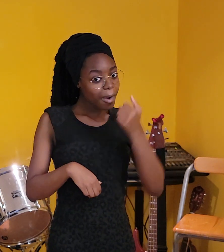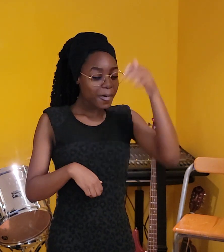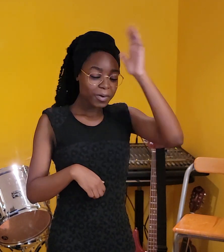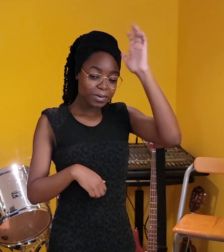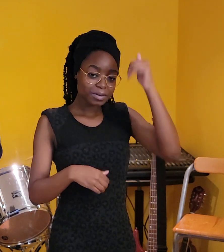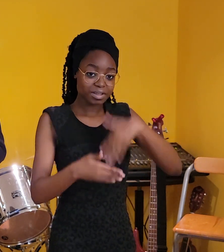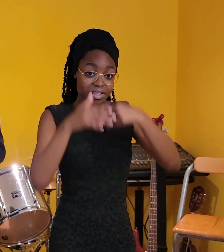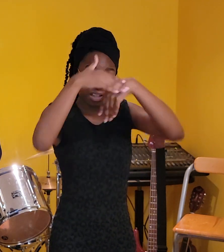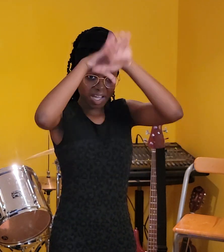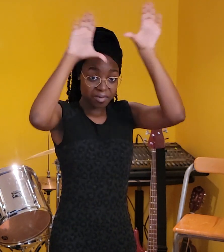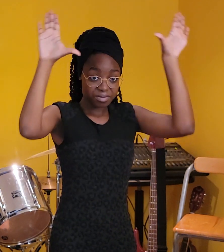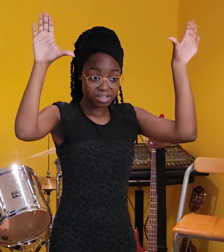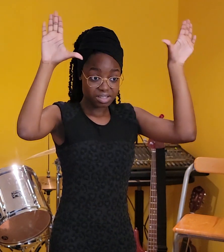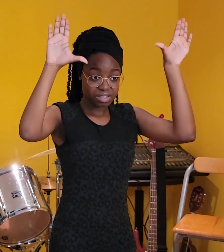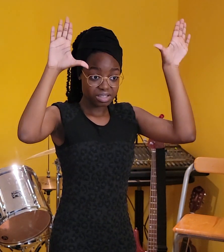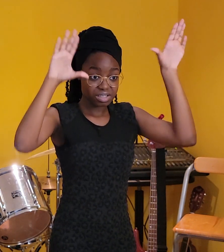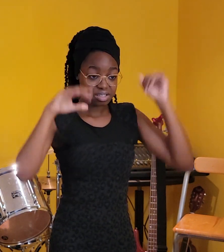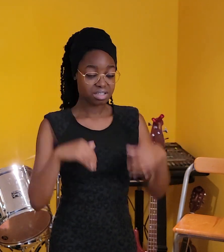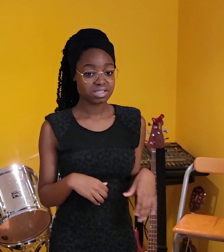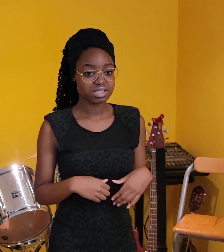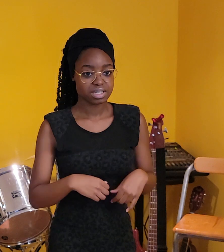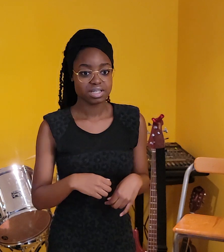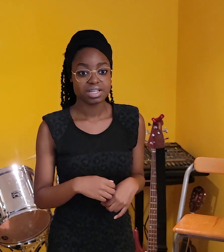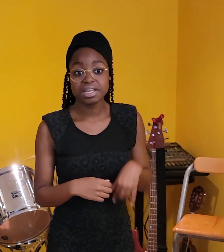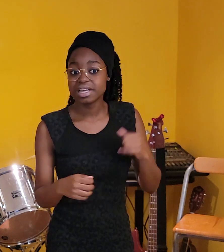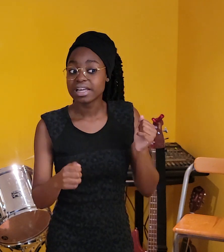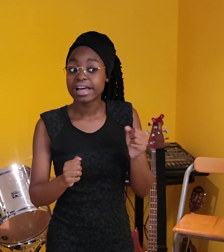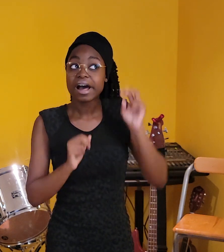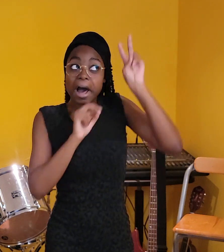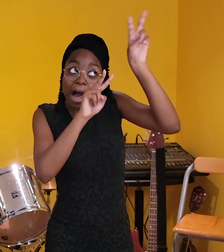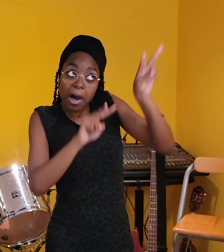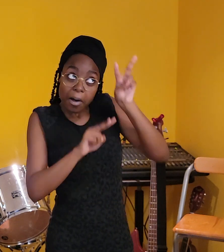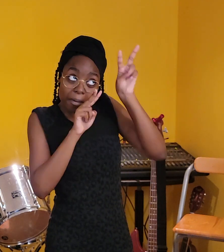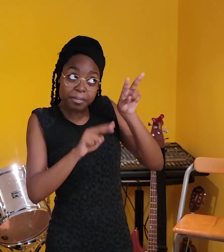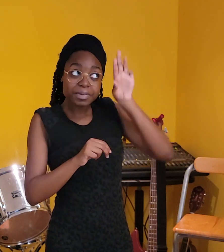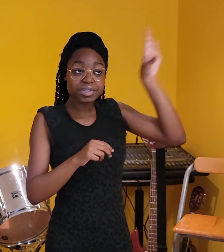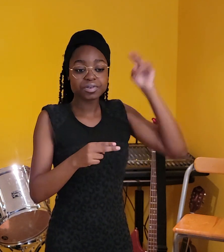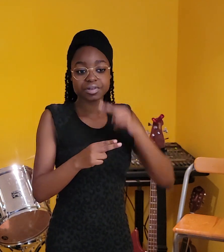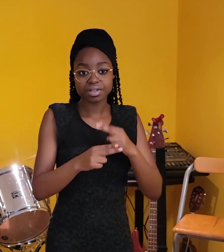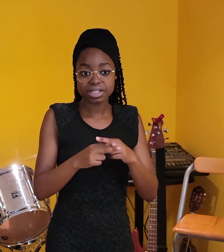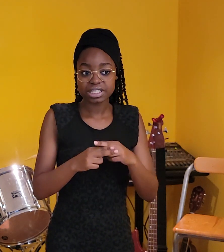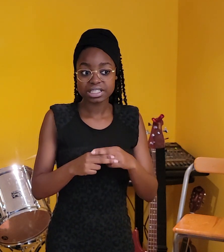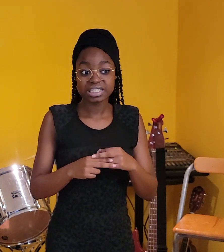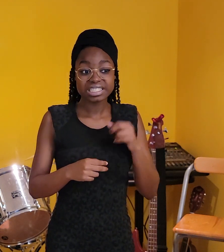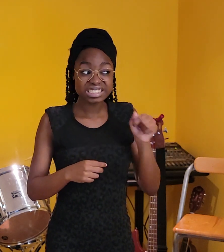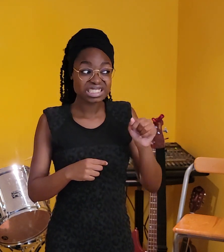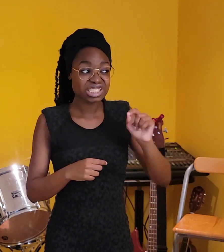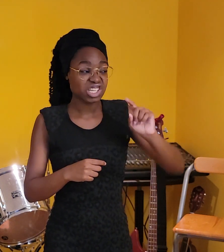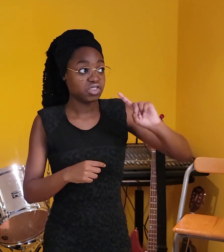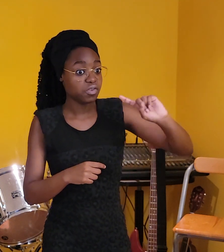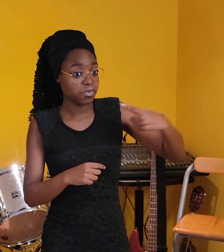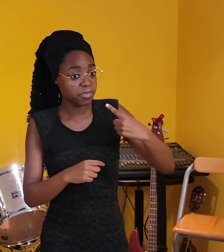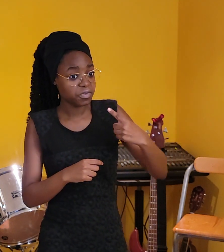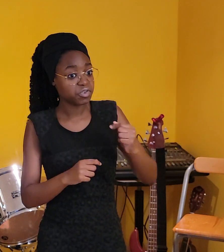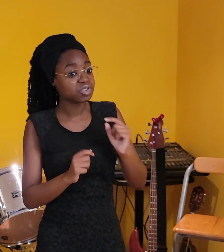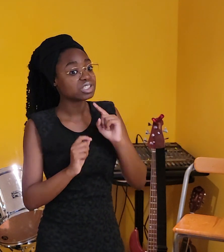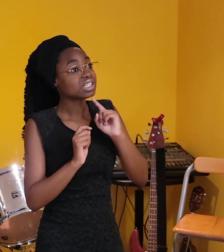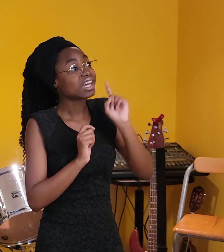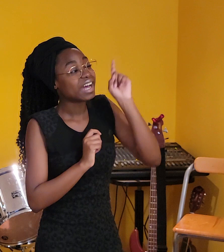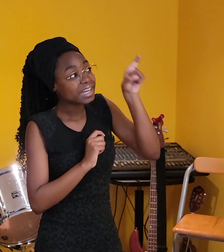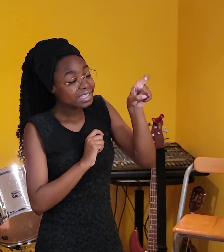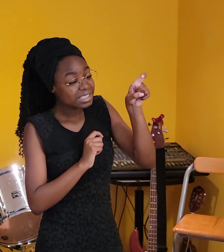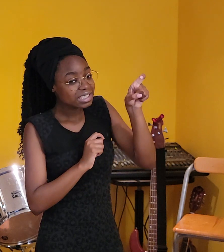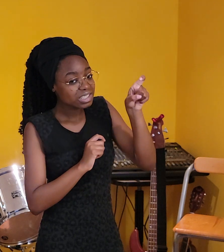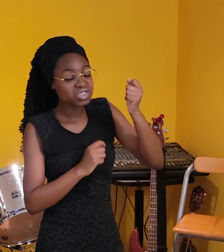oversees everything. Then Jesus added, "Hallowed be thy name." This is the first supplication, or the first petition, or the